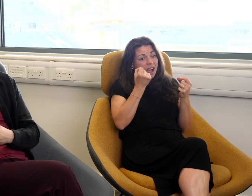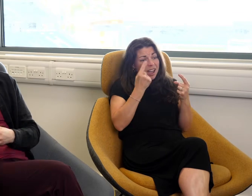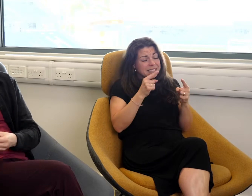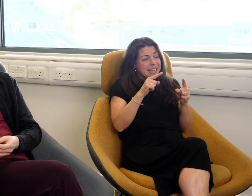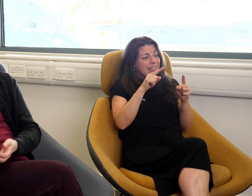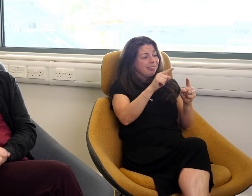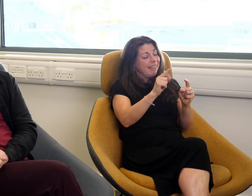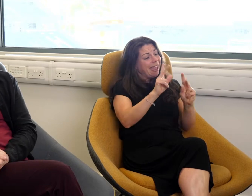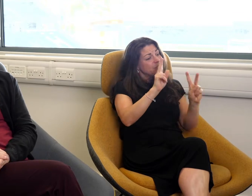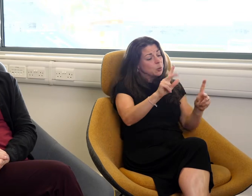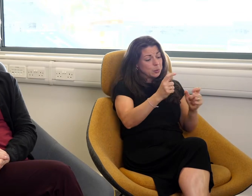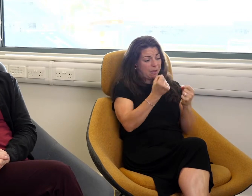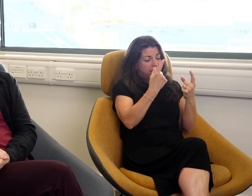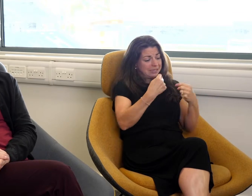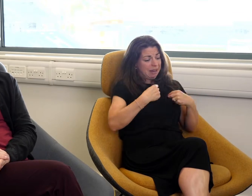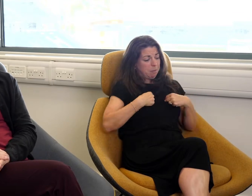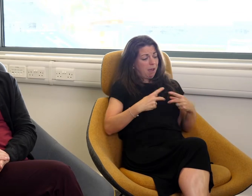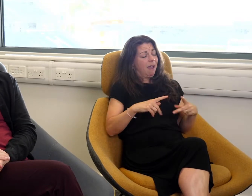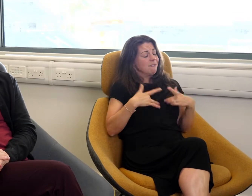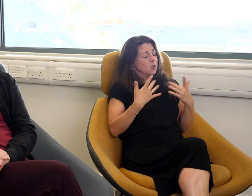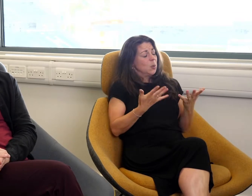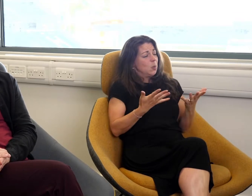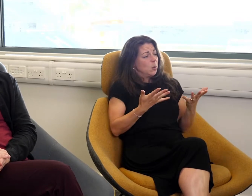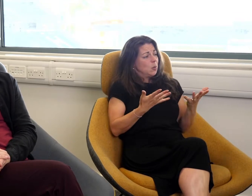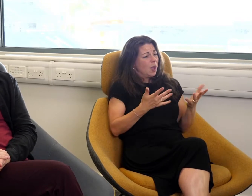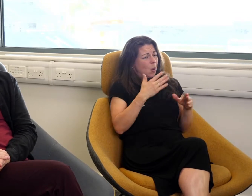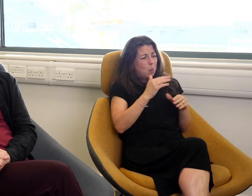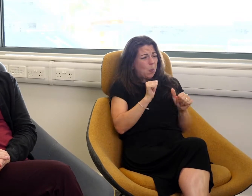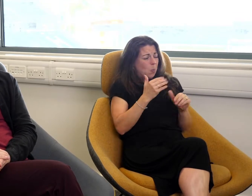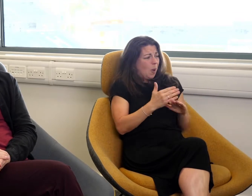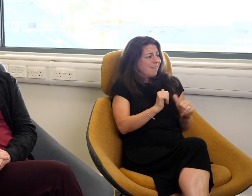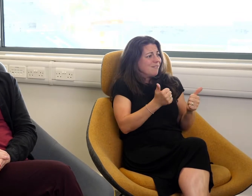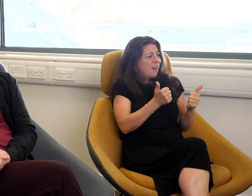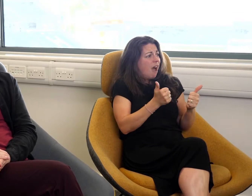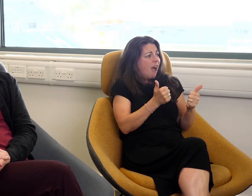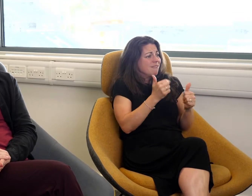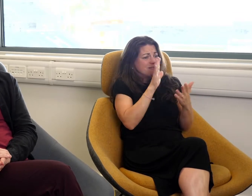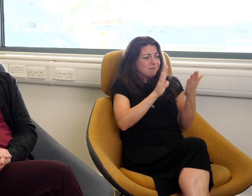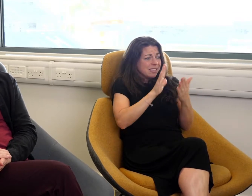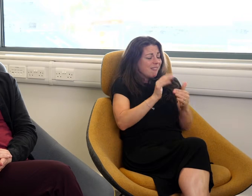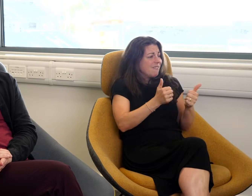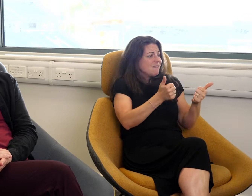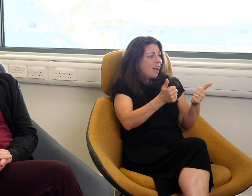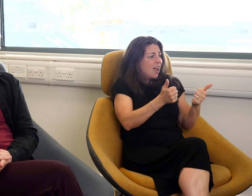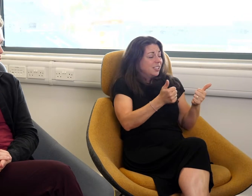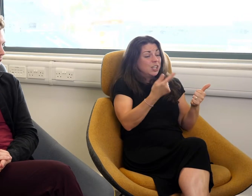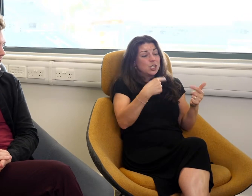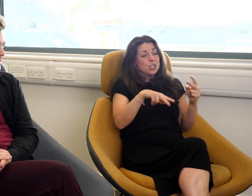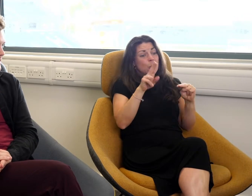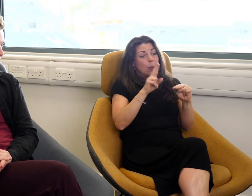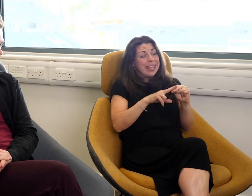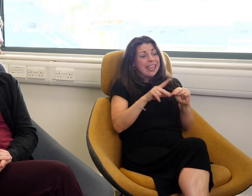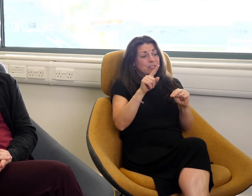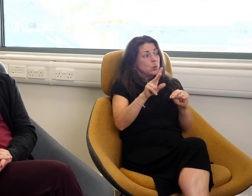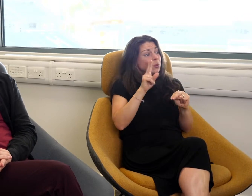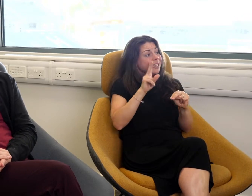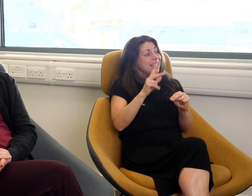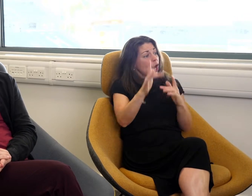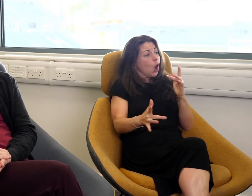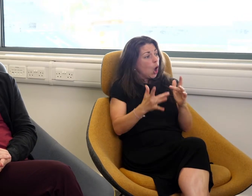me, and it just works much better that way. So the message I have to anyone that perhaps sees the online abuse that I get is it's